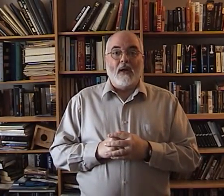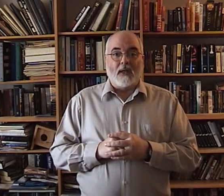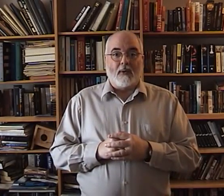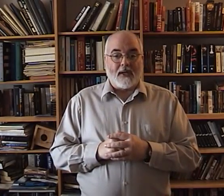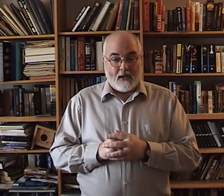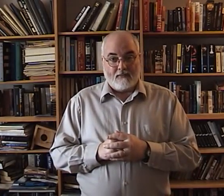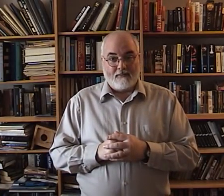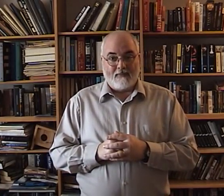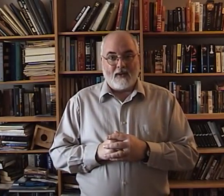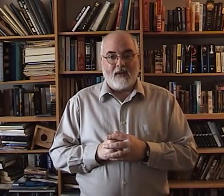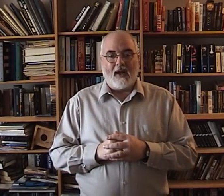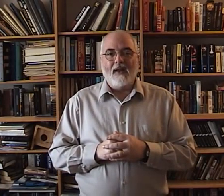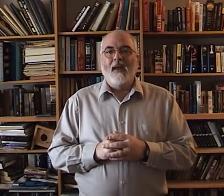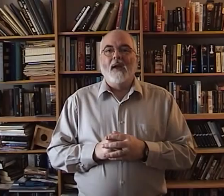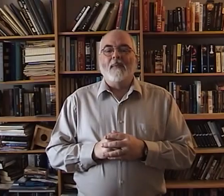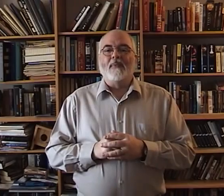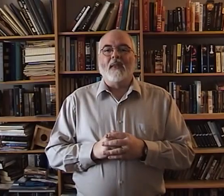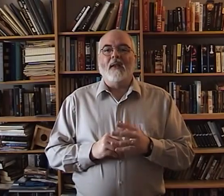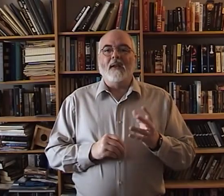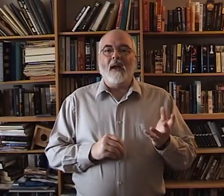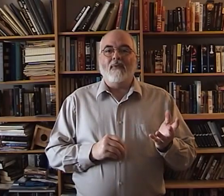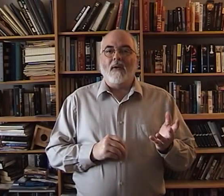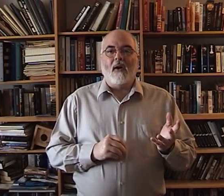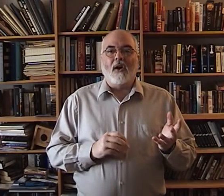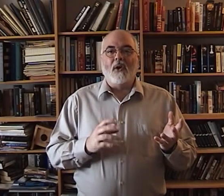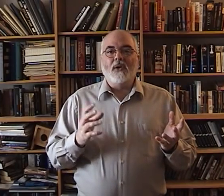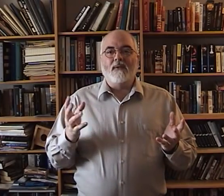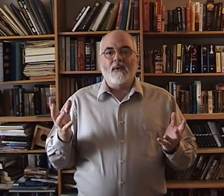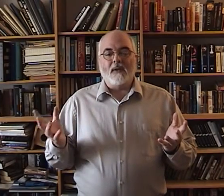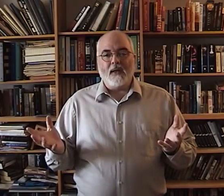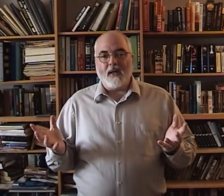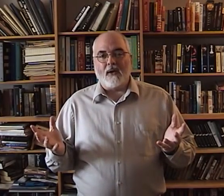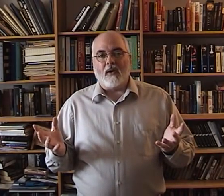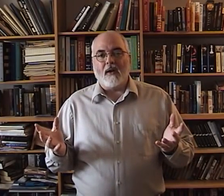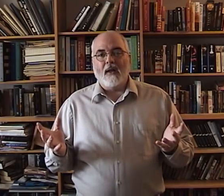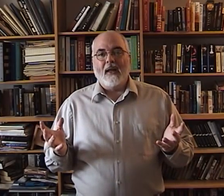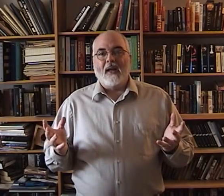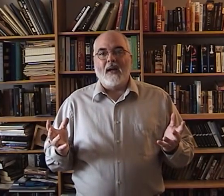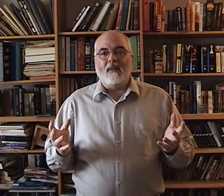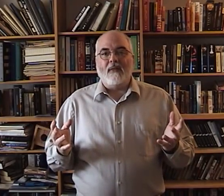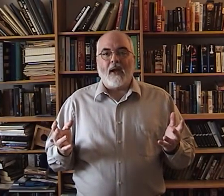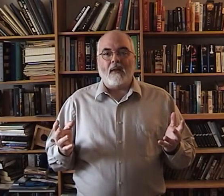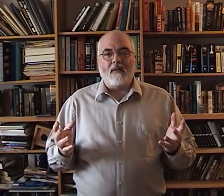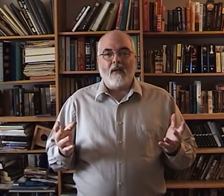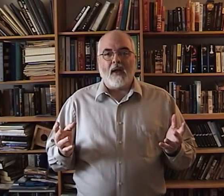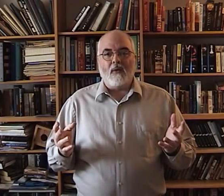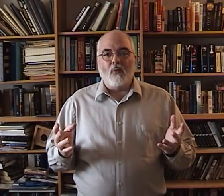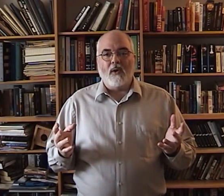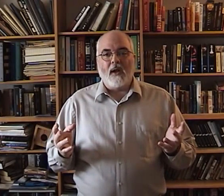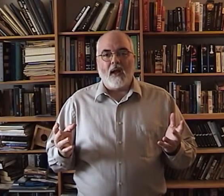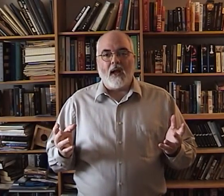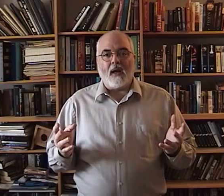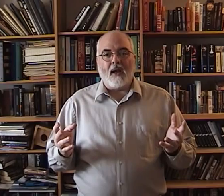understand what we're saying, okay? The deaf are no different than the hearing in that they would hate